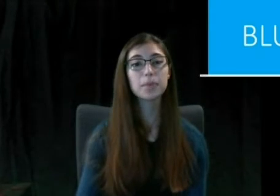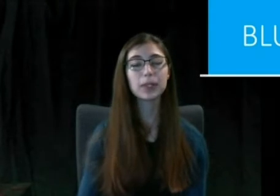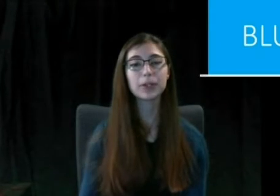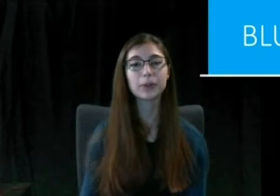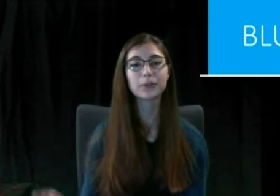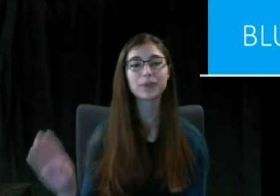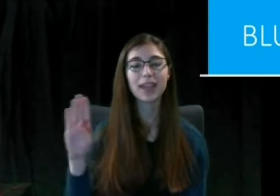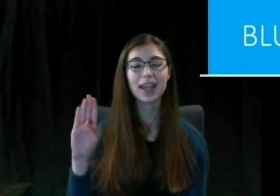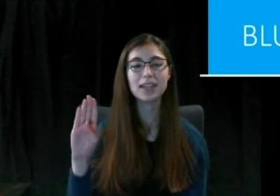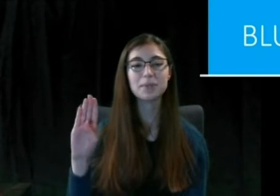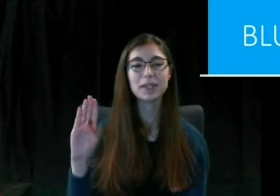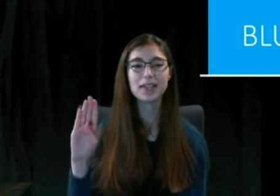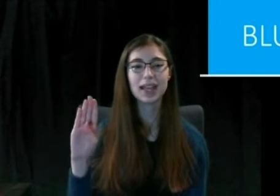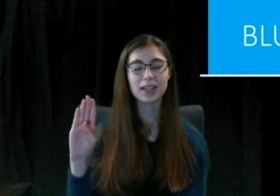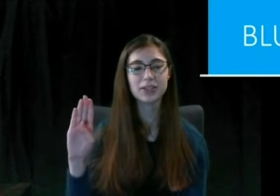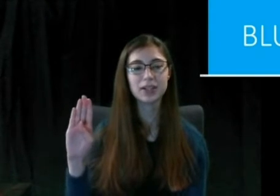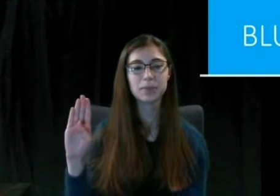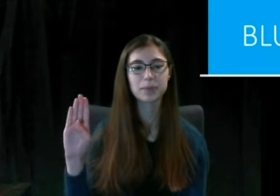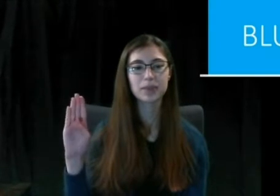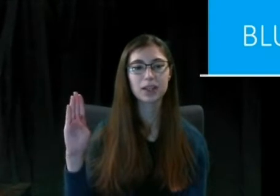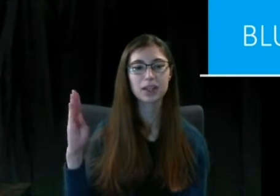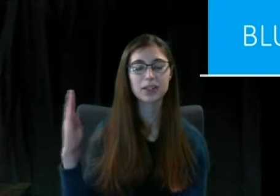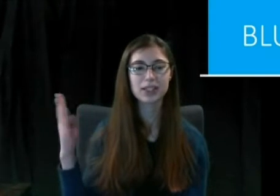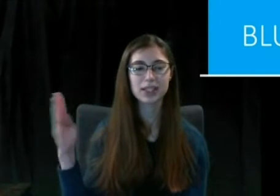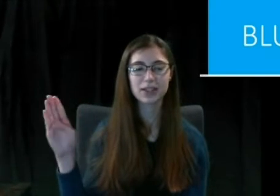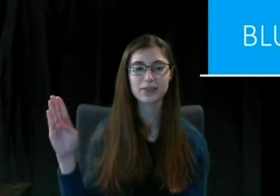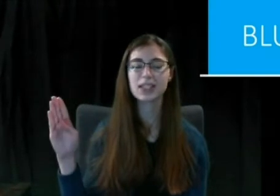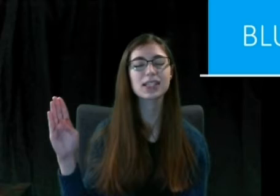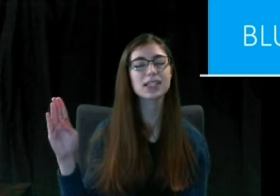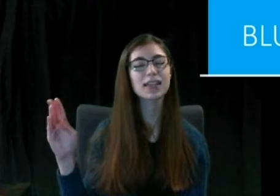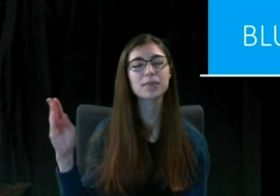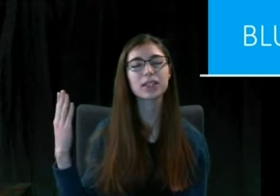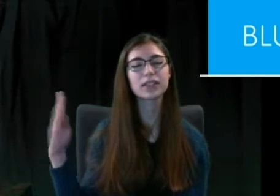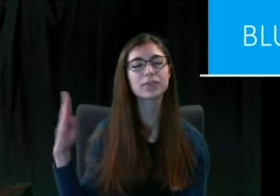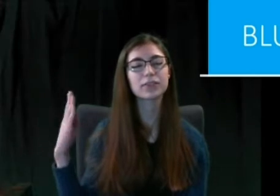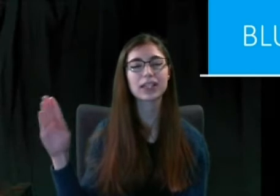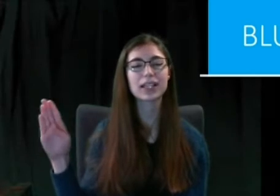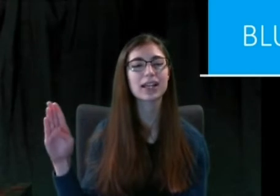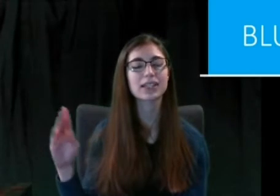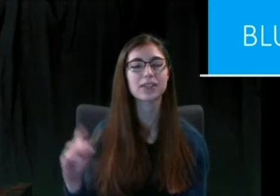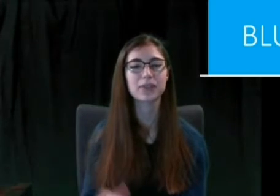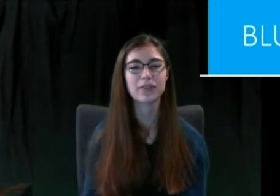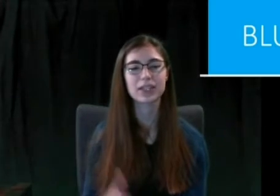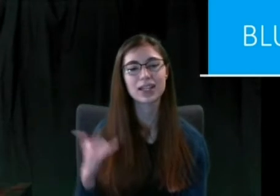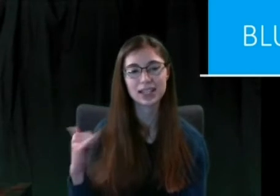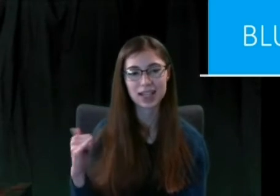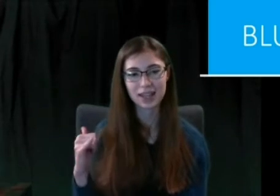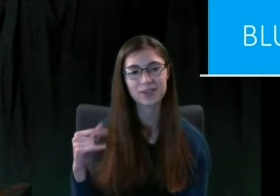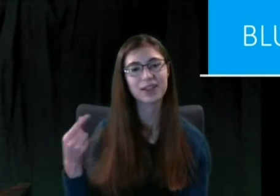Blue, a B hand shape. You're just going to give this the same little flick as you've given yellow and